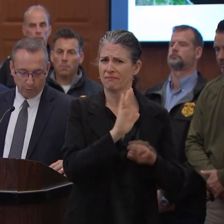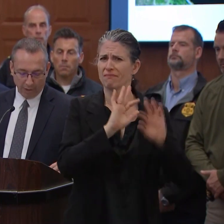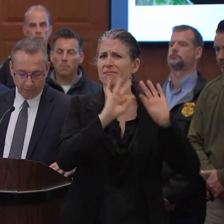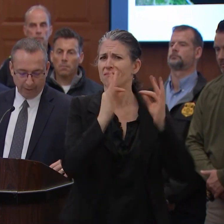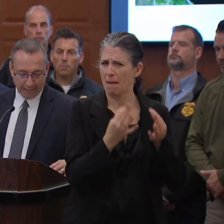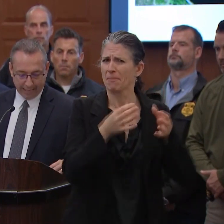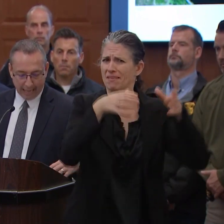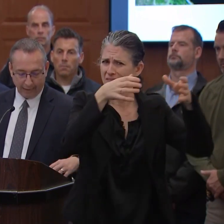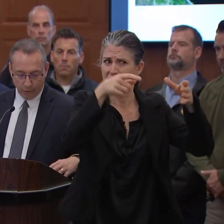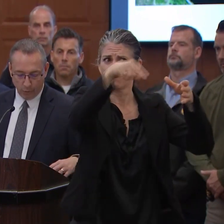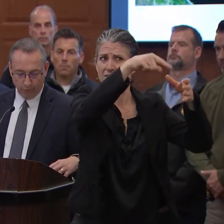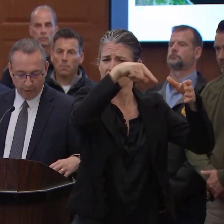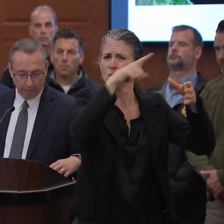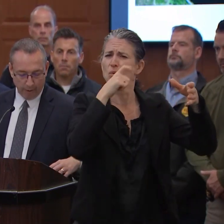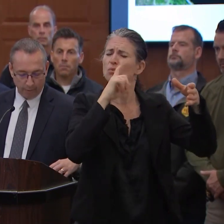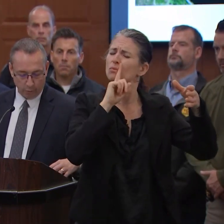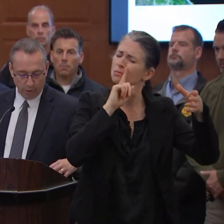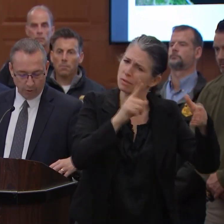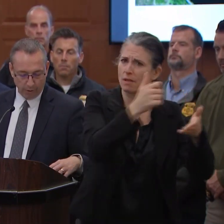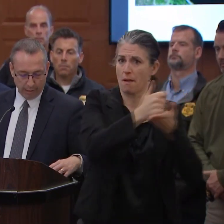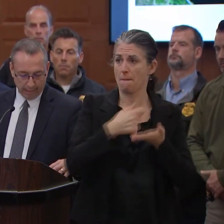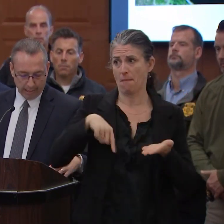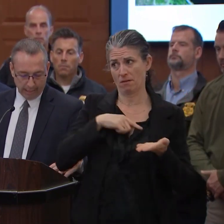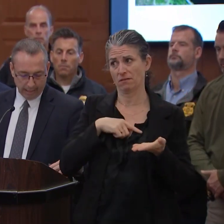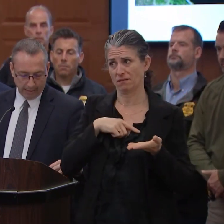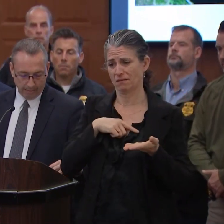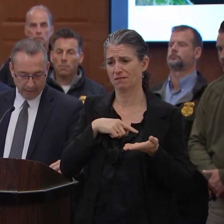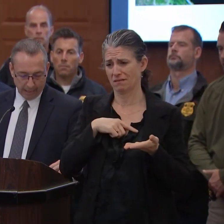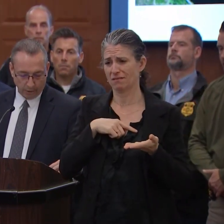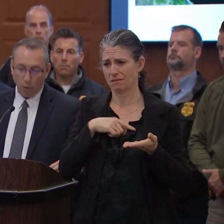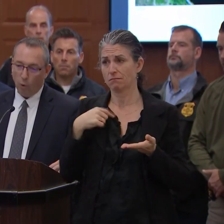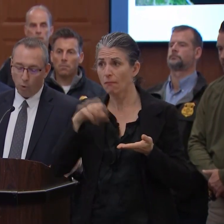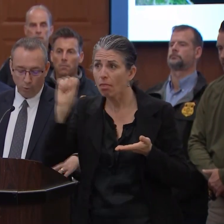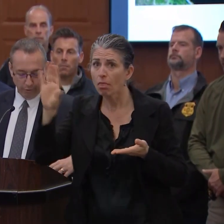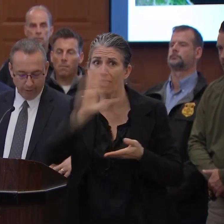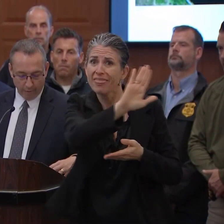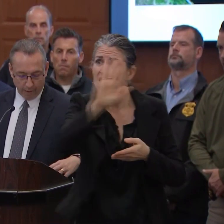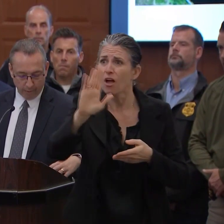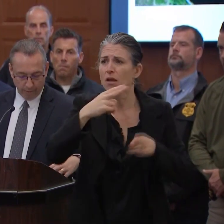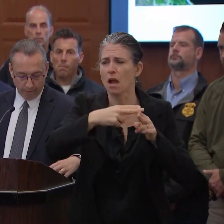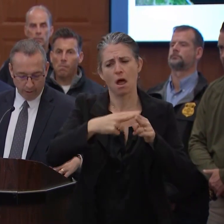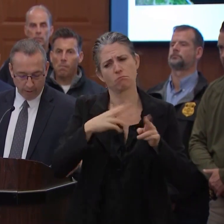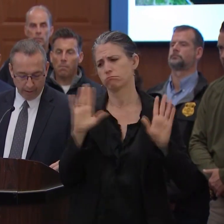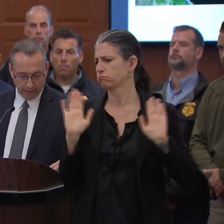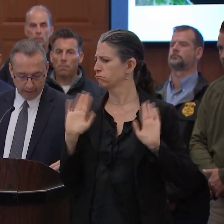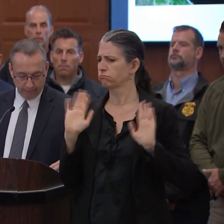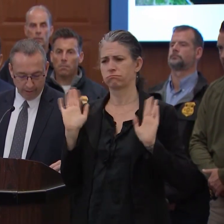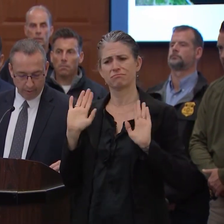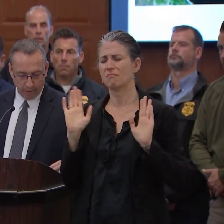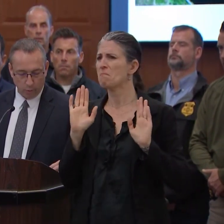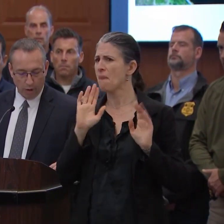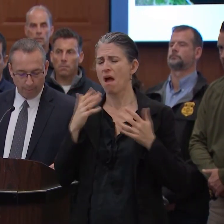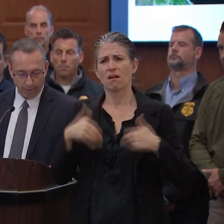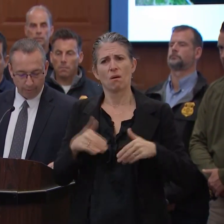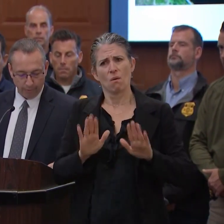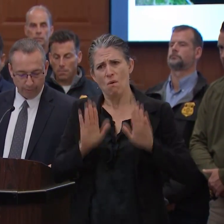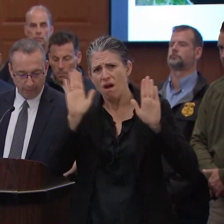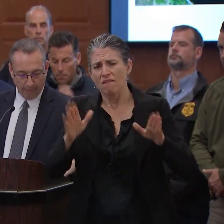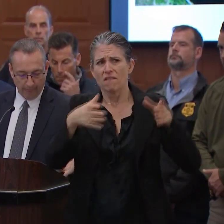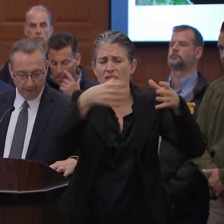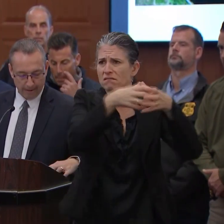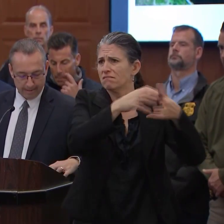won't specify exactly who the family members were, but as a whole, we found them to be very, very